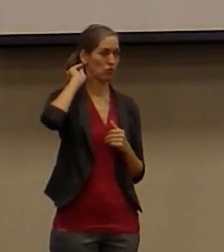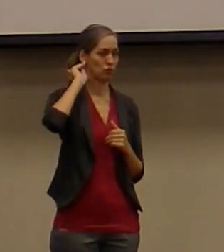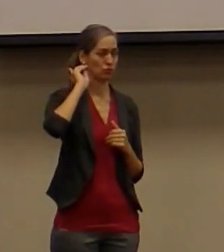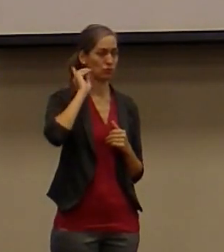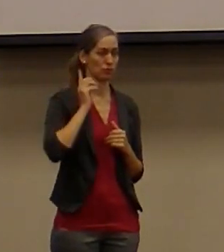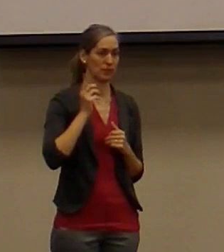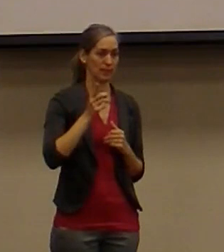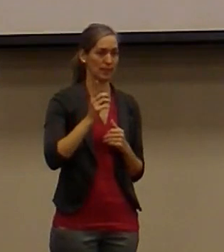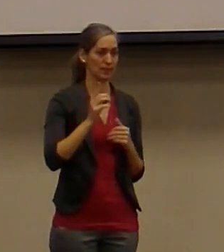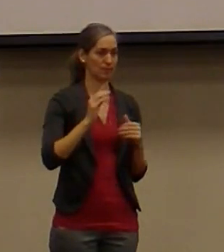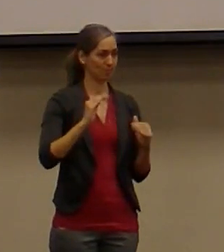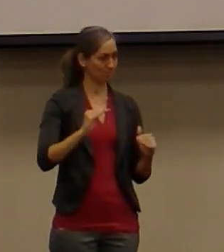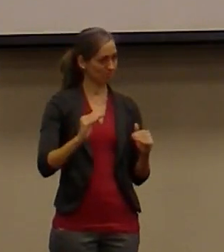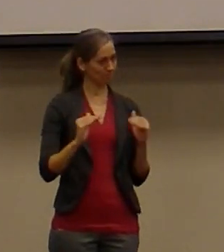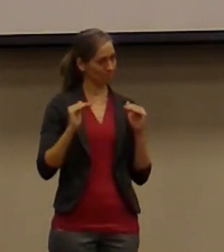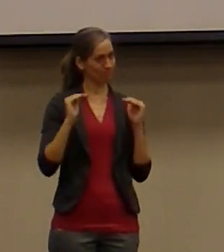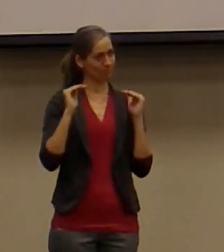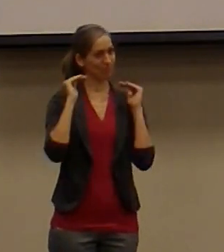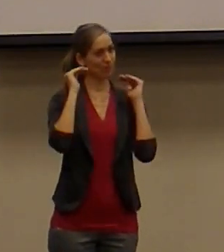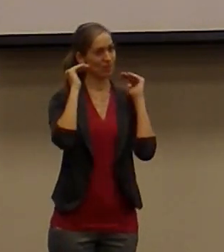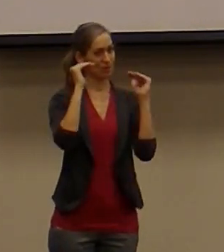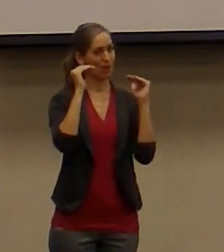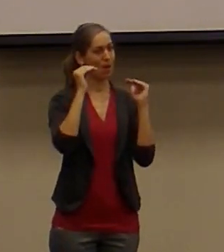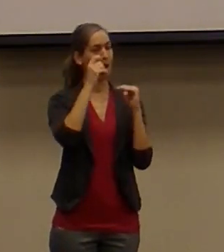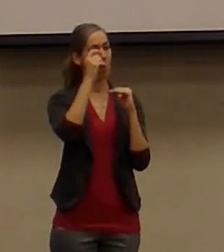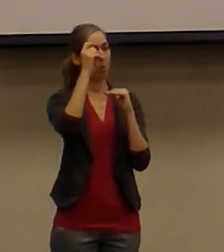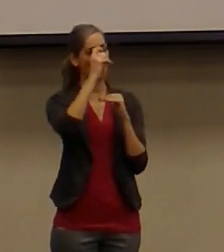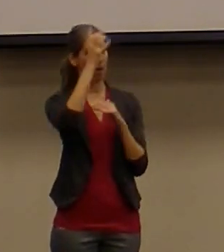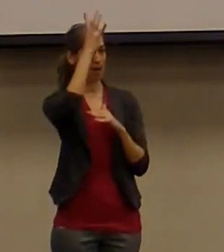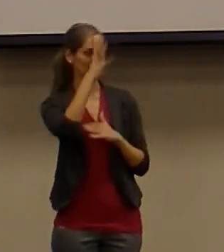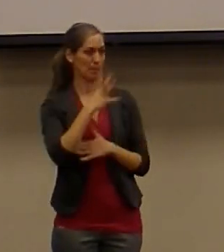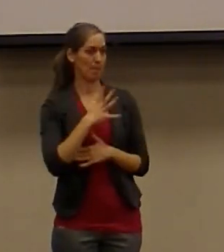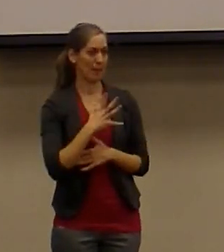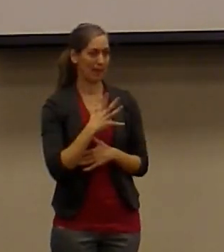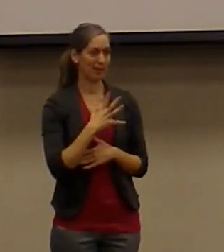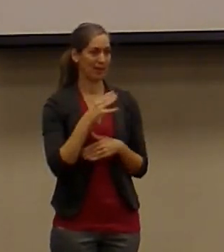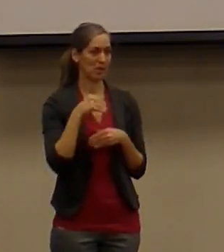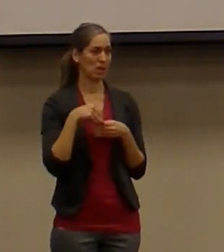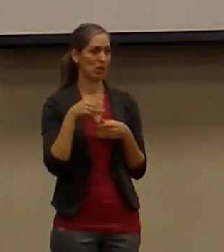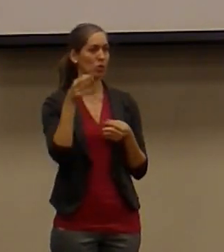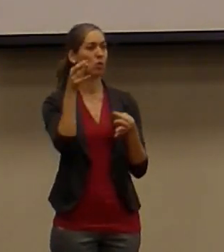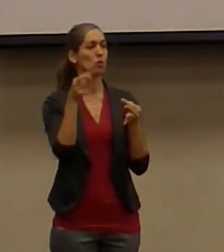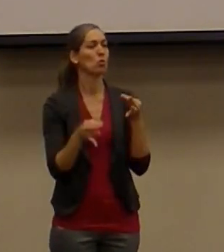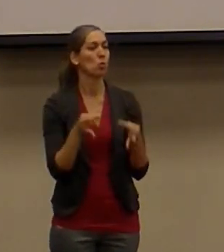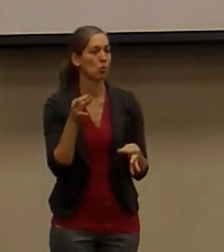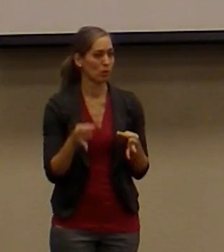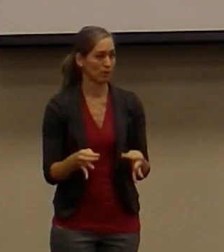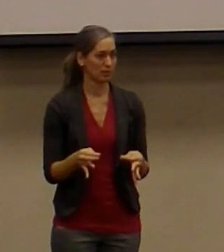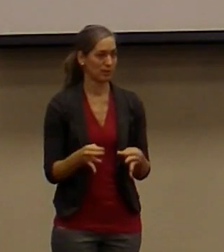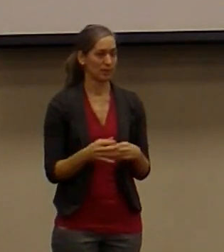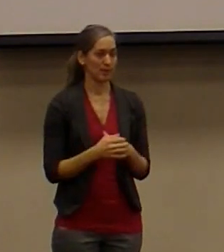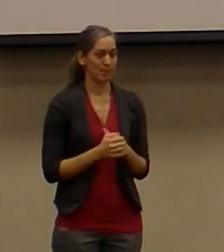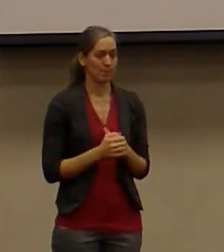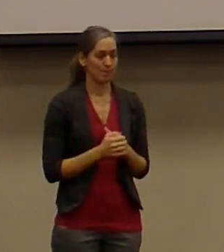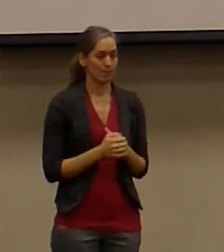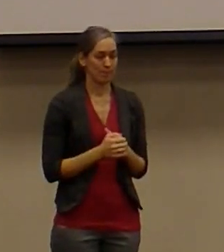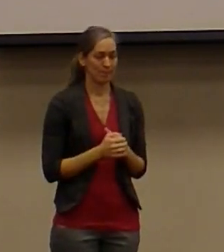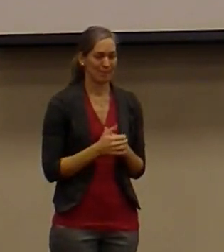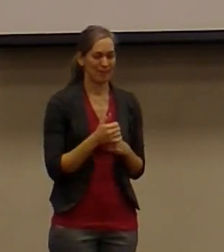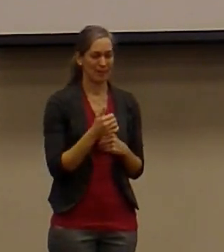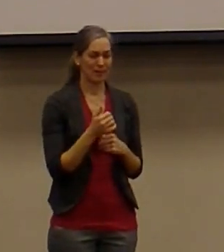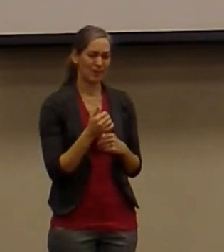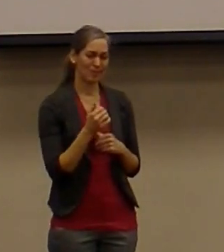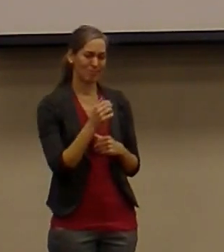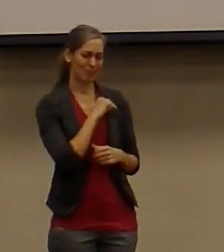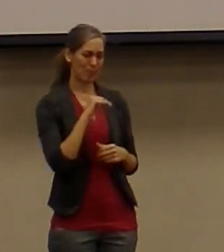up to a wise man in the courts of Nebuchadnezzar, and he seemed to have had many of those.